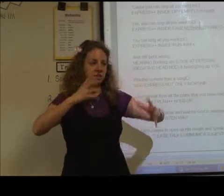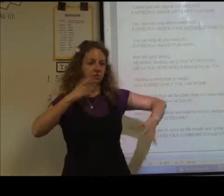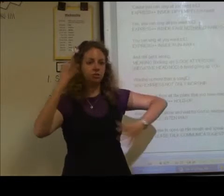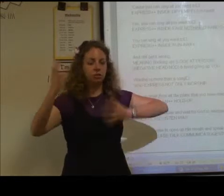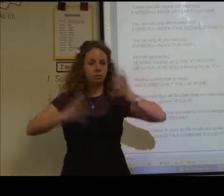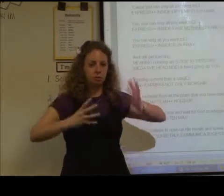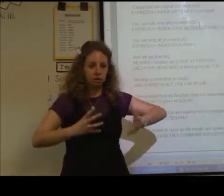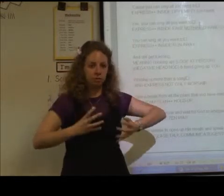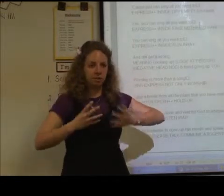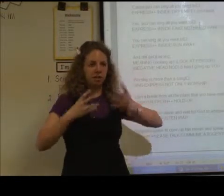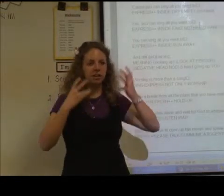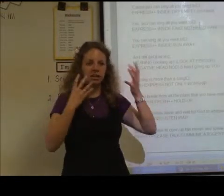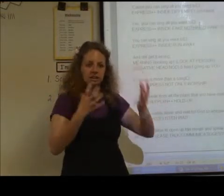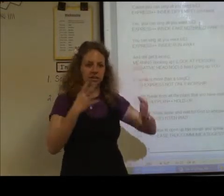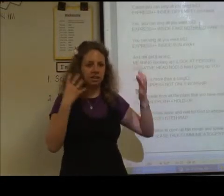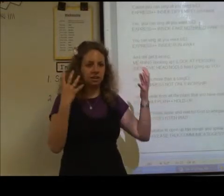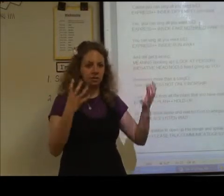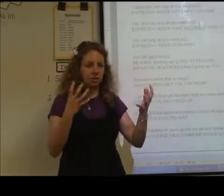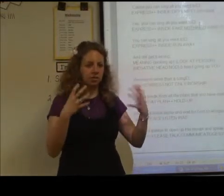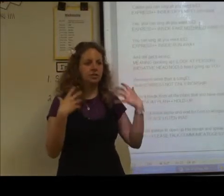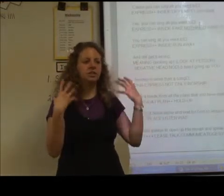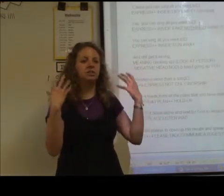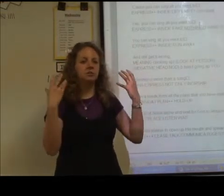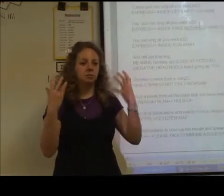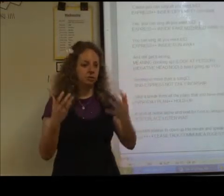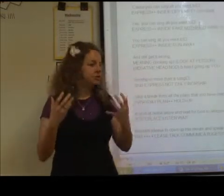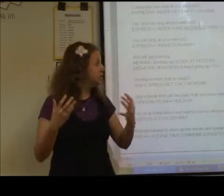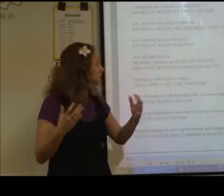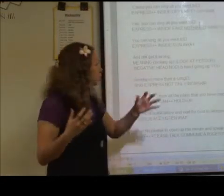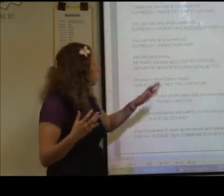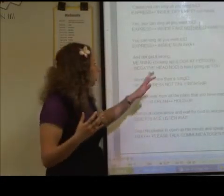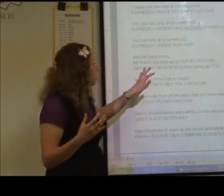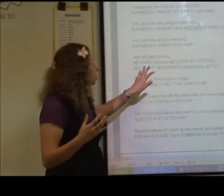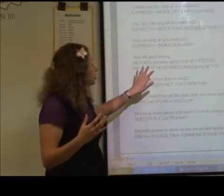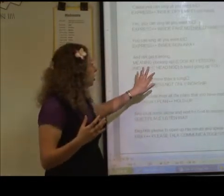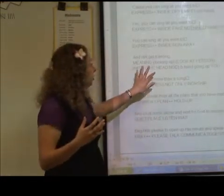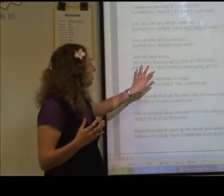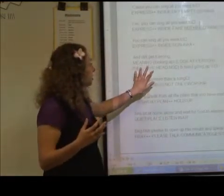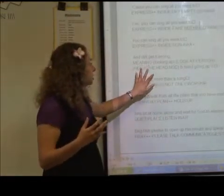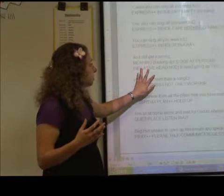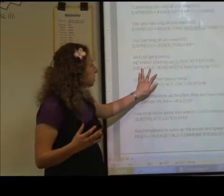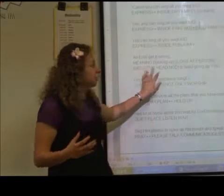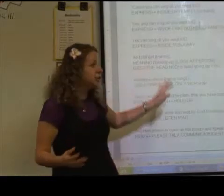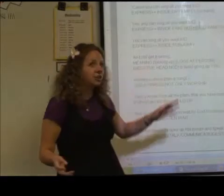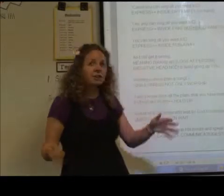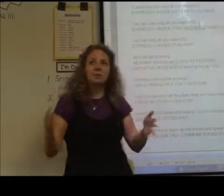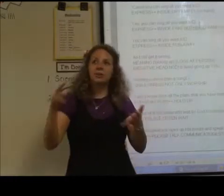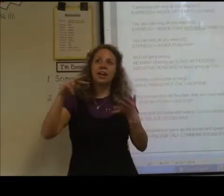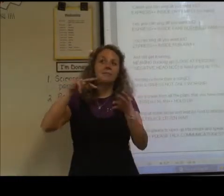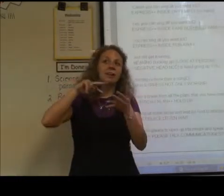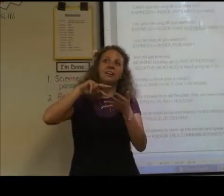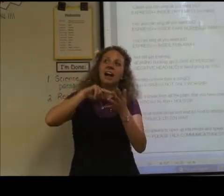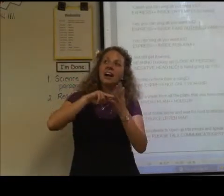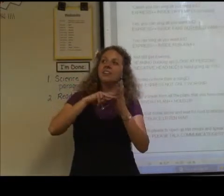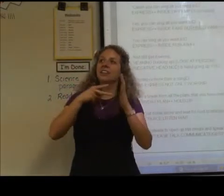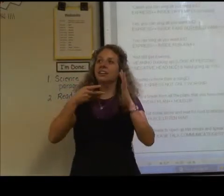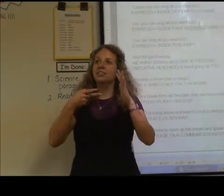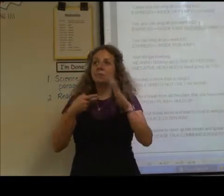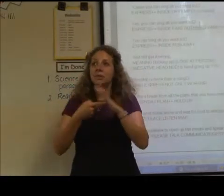you can do, you can be worshiping and singing, doing all those things, but you can still get it wrong. So this one, you're going to be looking at like, yeah, like the